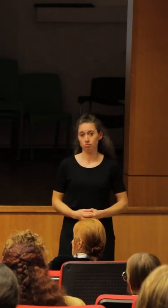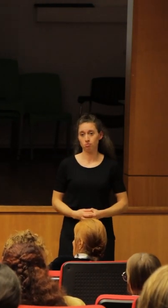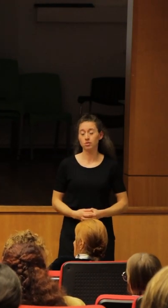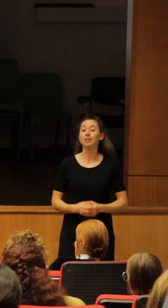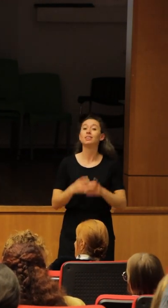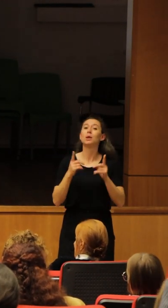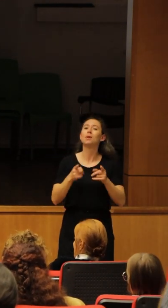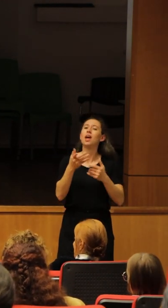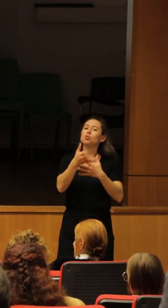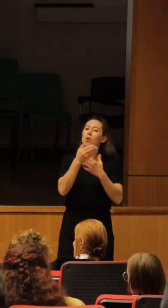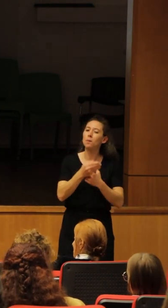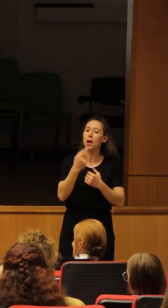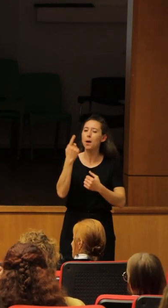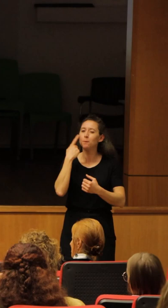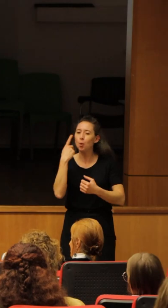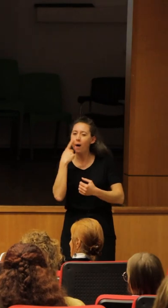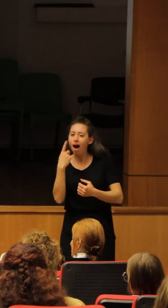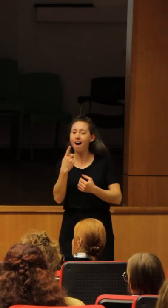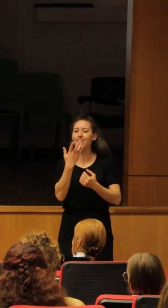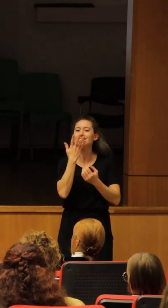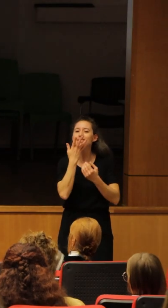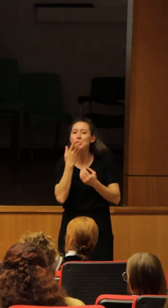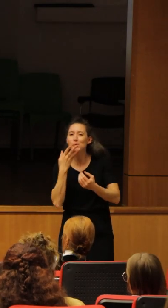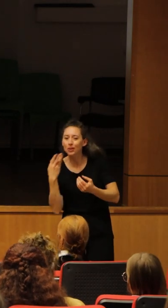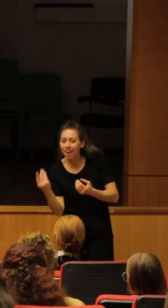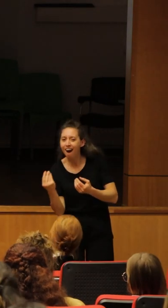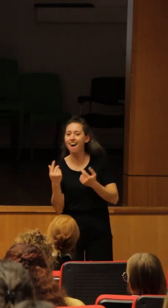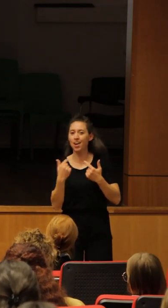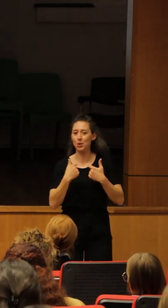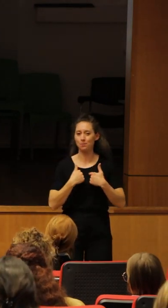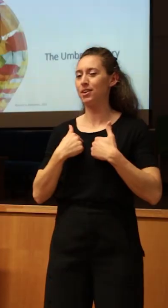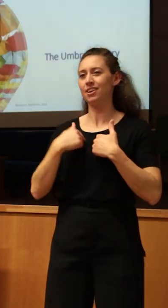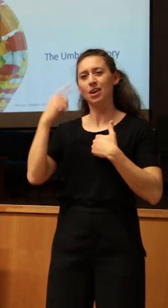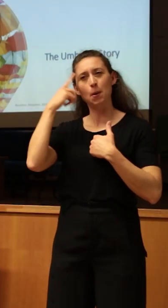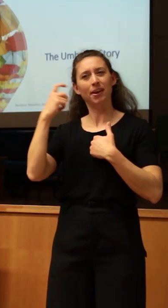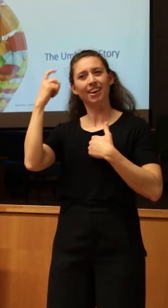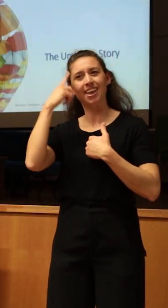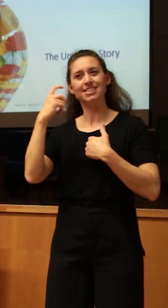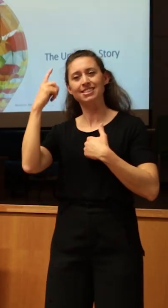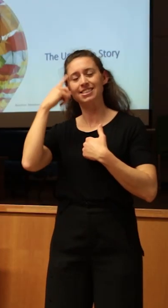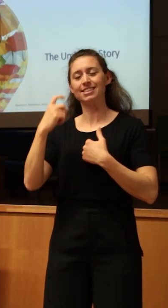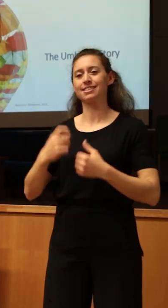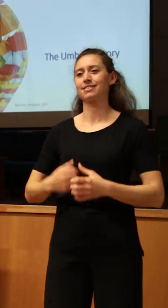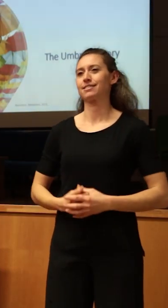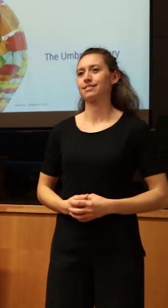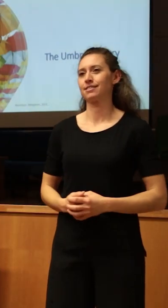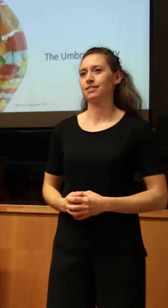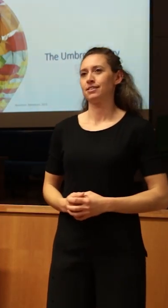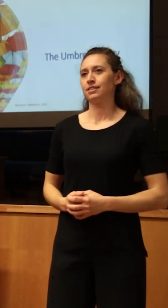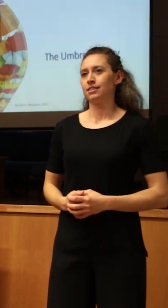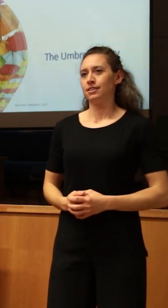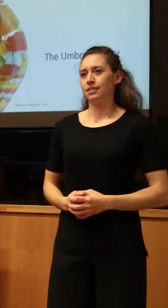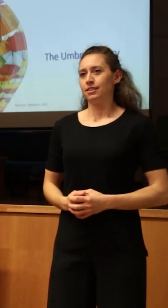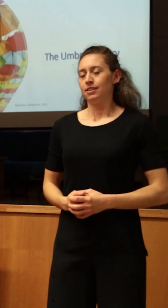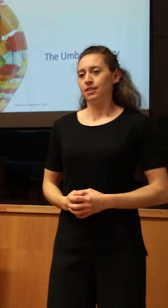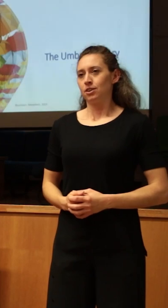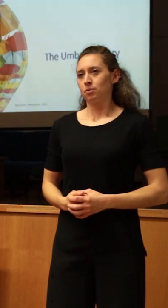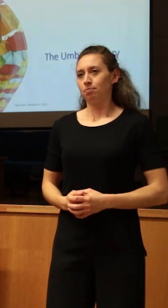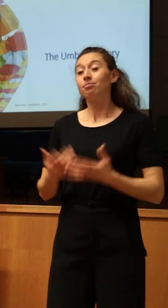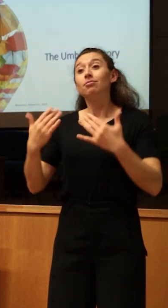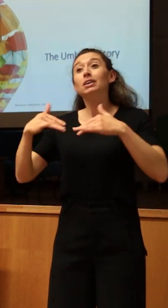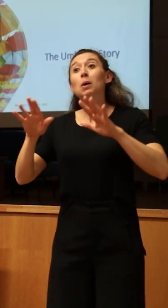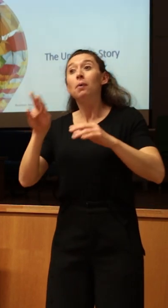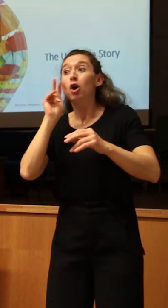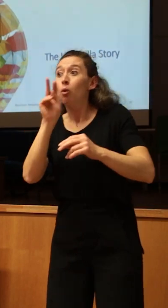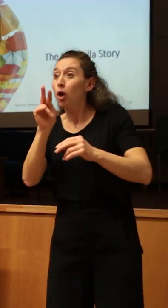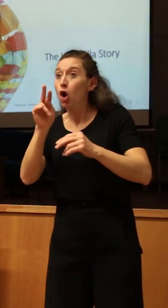Y ayudarme a probar, a saborear. So to experience that. Experiencias. I might see you in coming days, or quizá